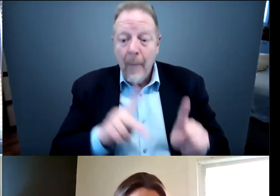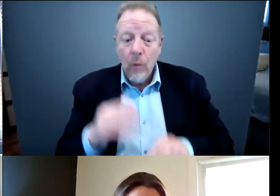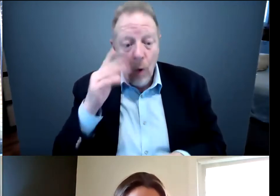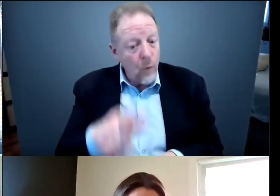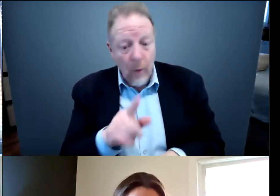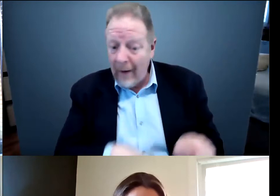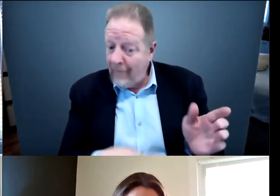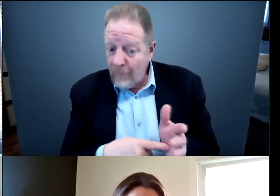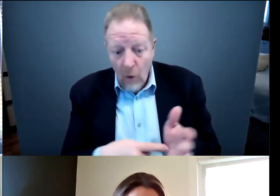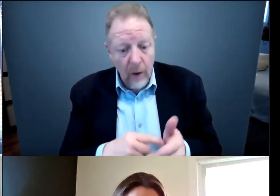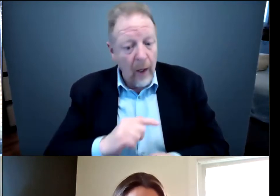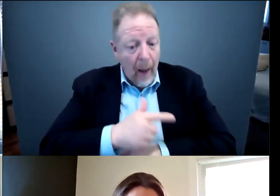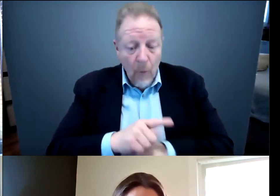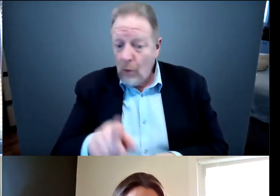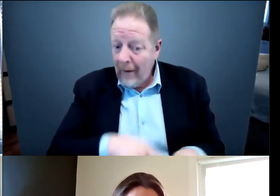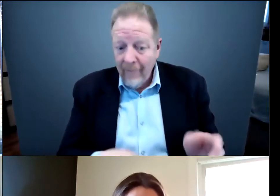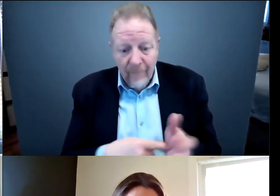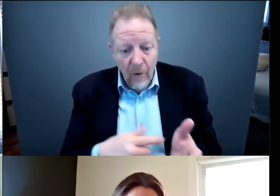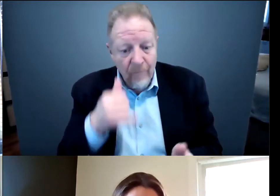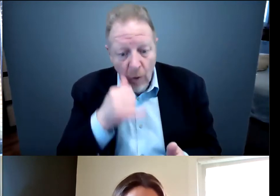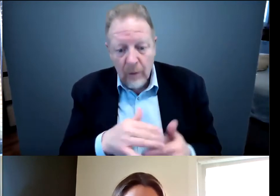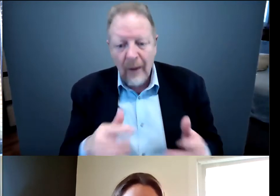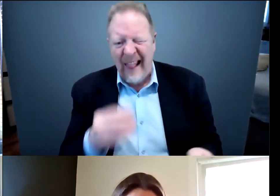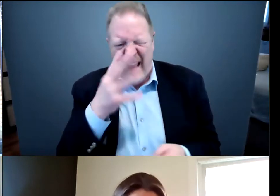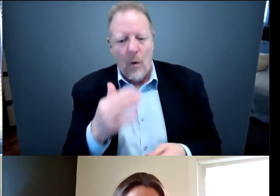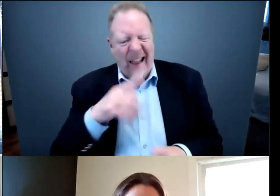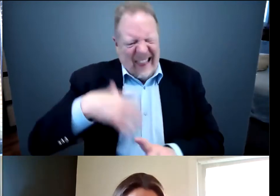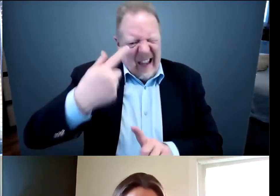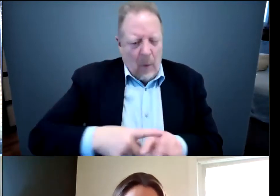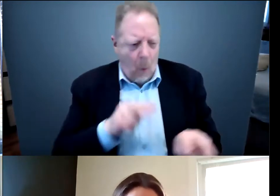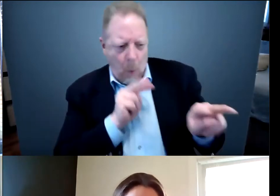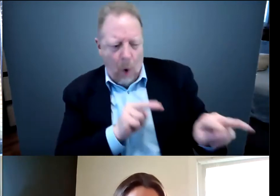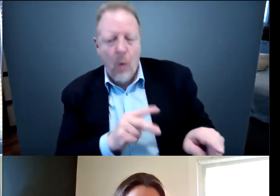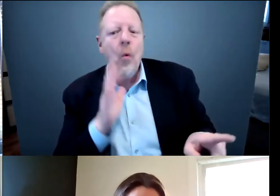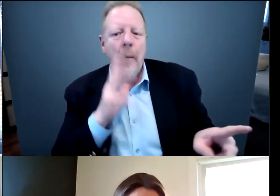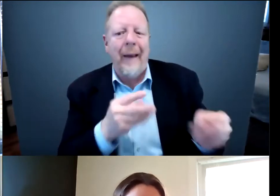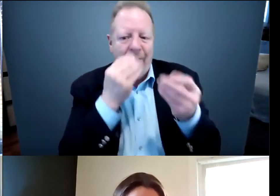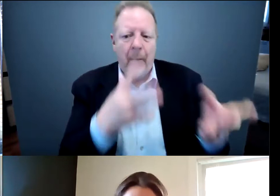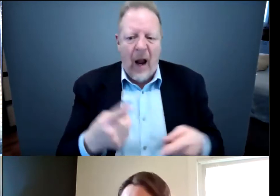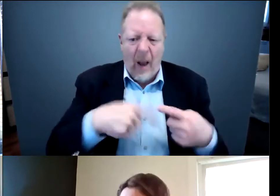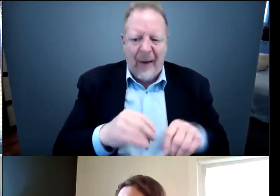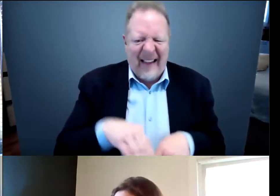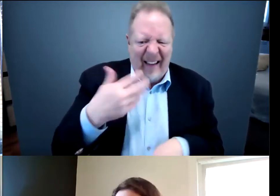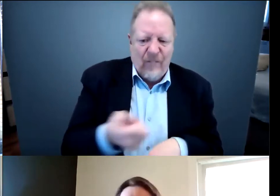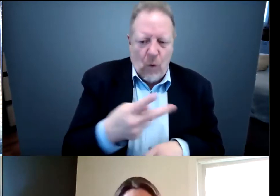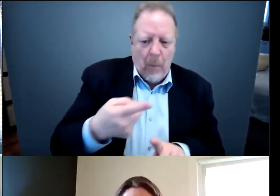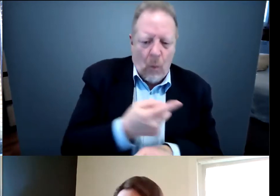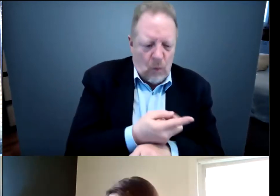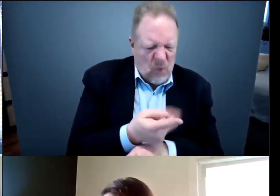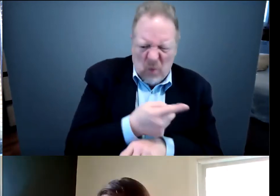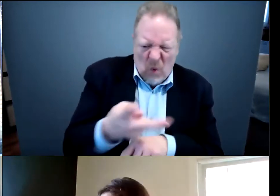connected to the right technology. So hopefully there's going to be a lot more information on that coming in the next few